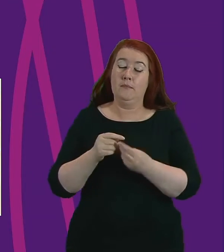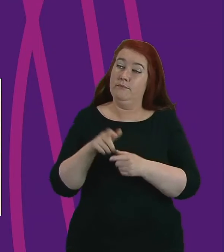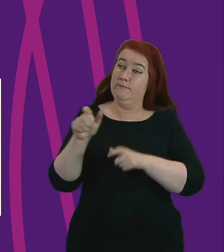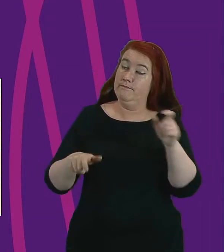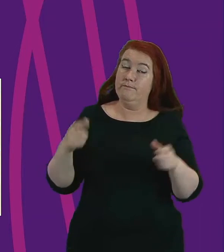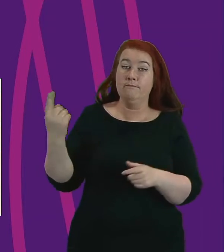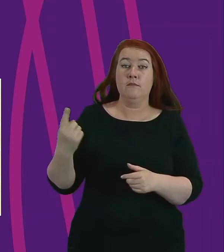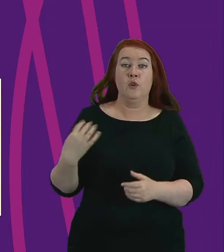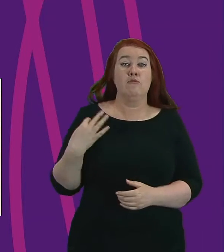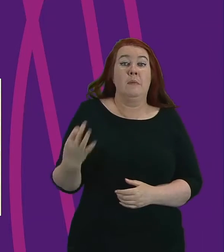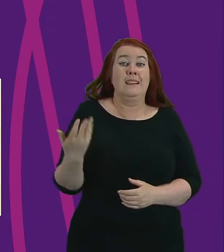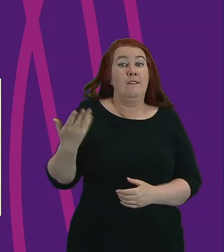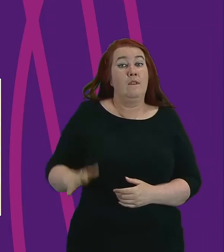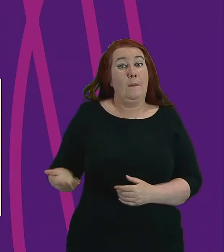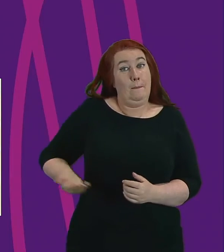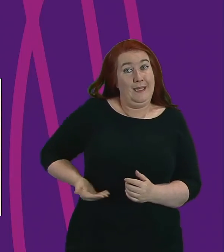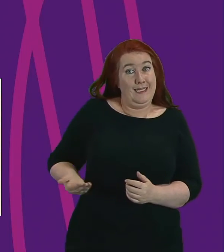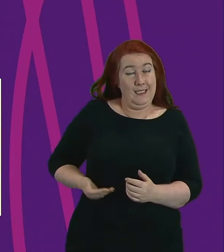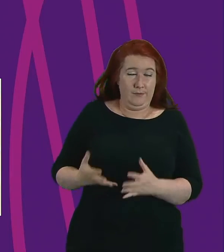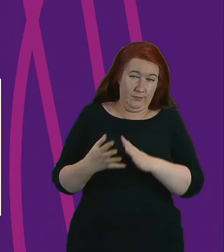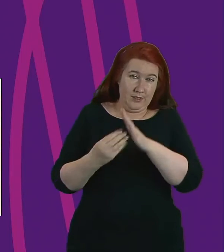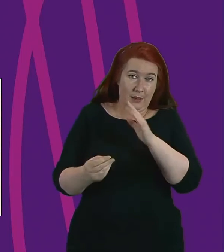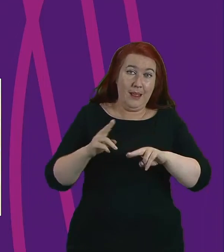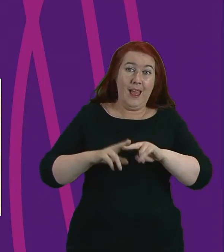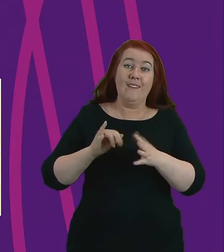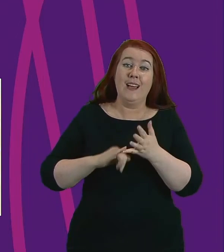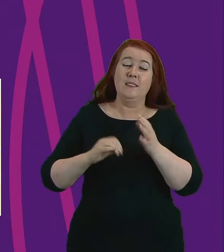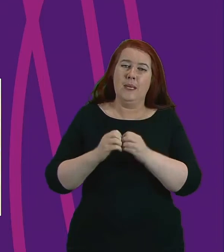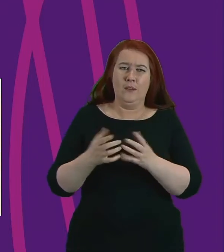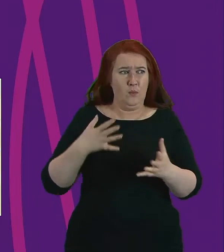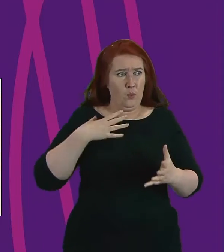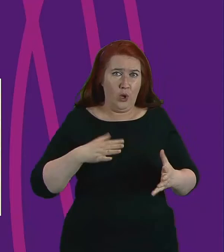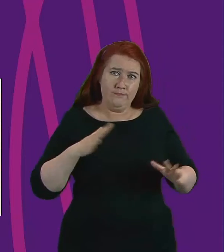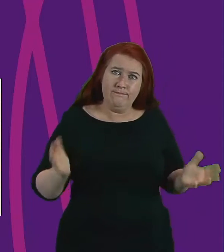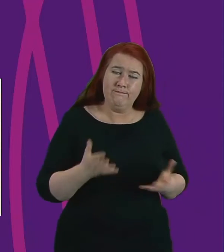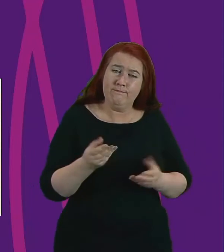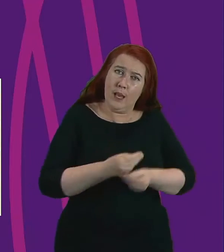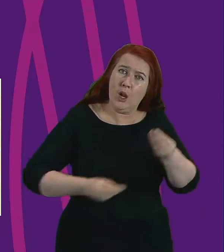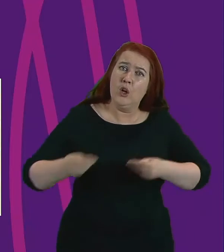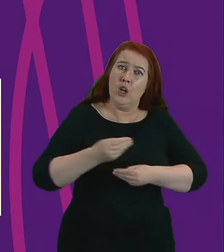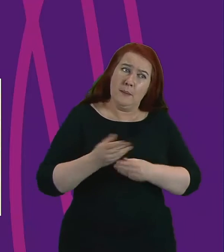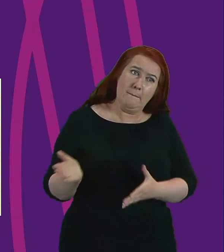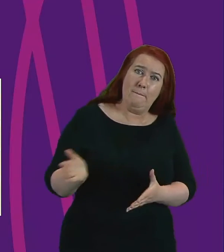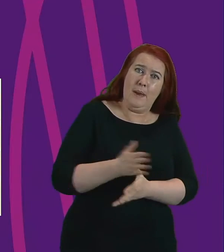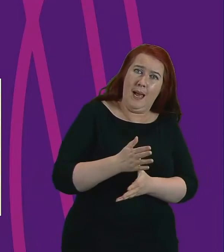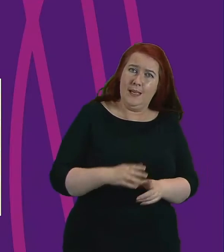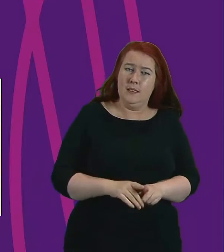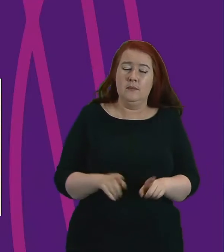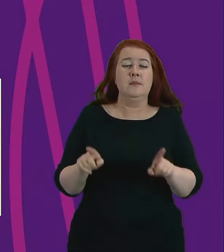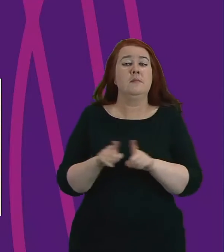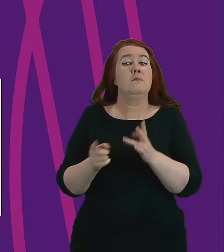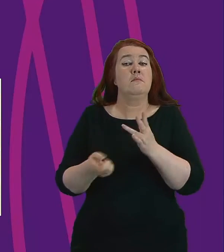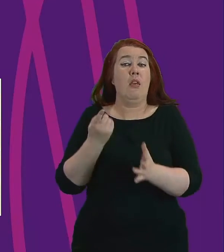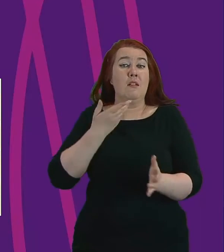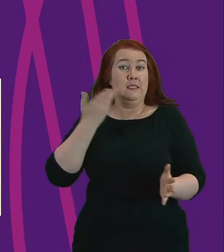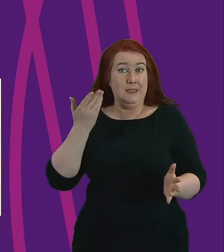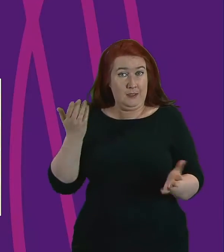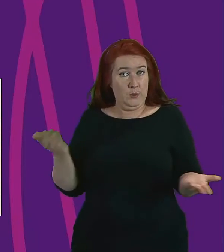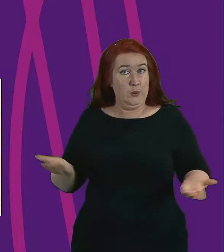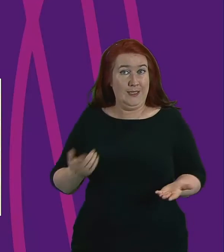as the FSB, and who want to see us reopen our economy. And as Maurice Gold and Richard Leonard and Jackie Baillie have quoted, the